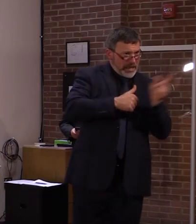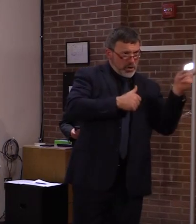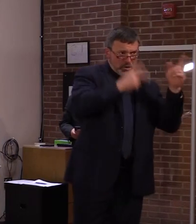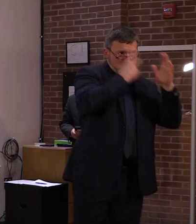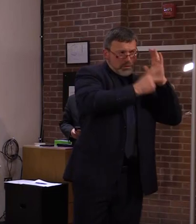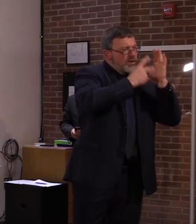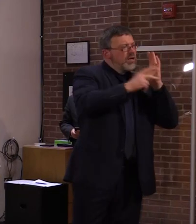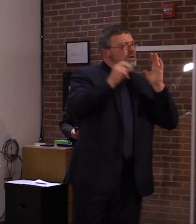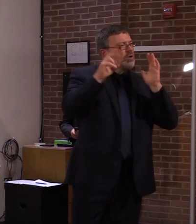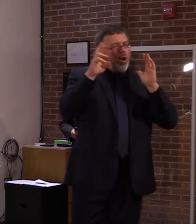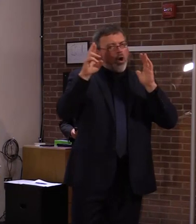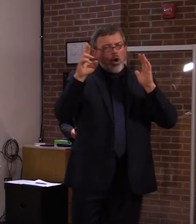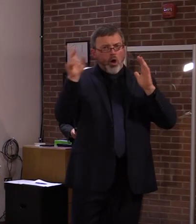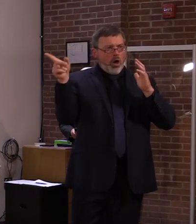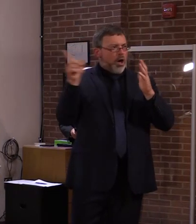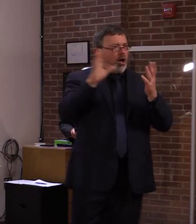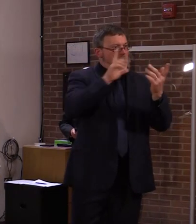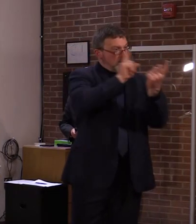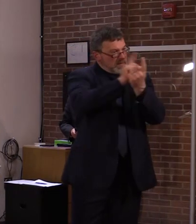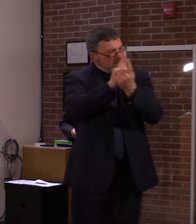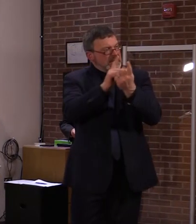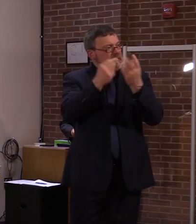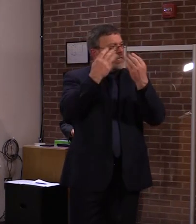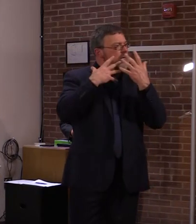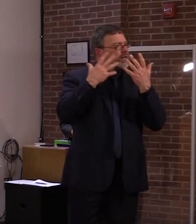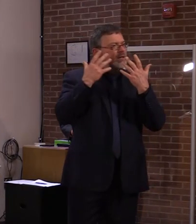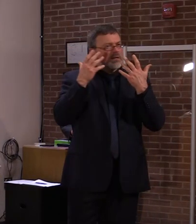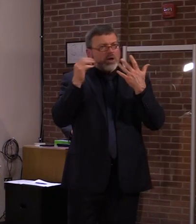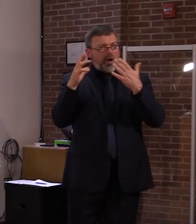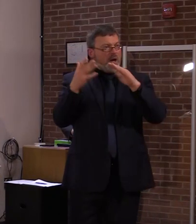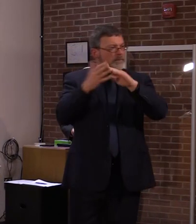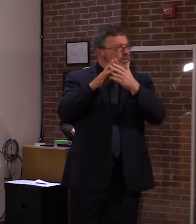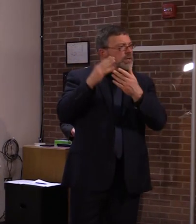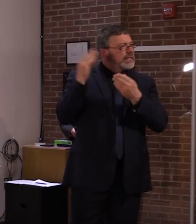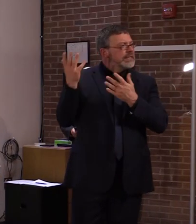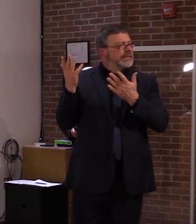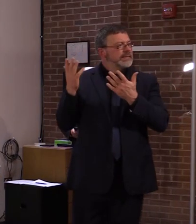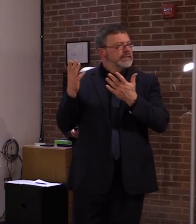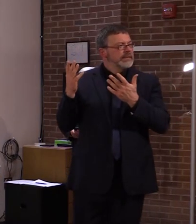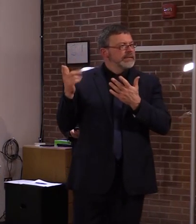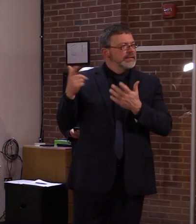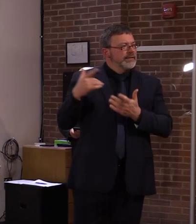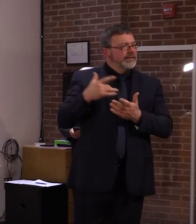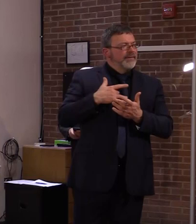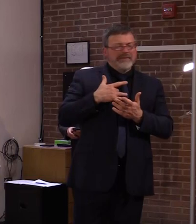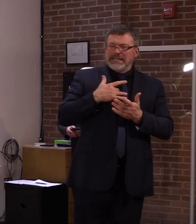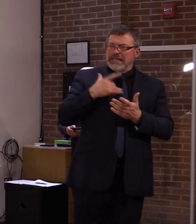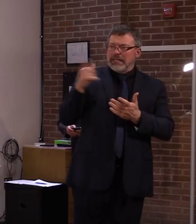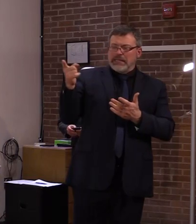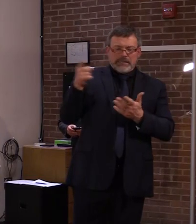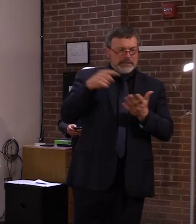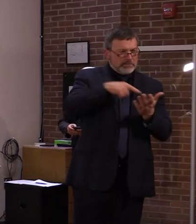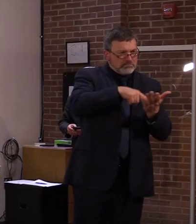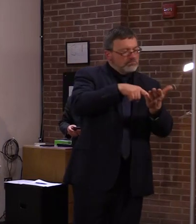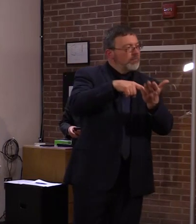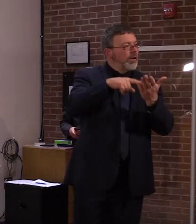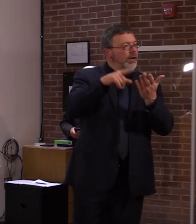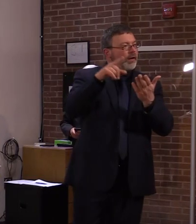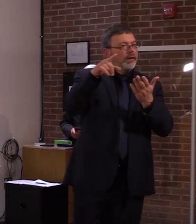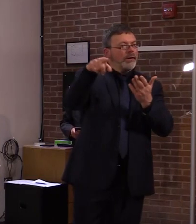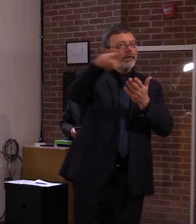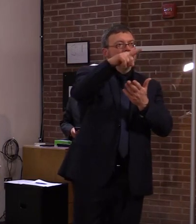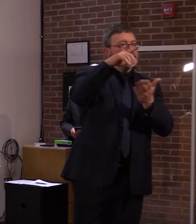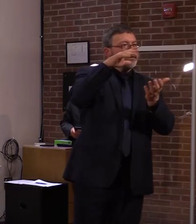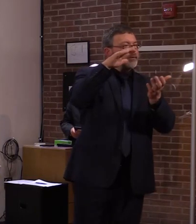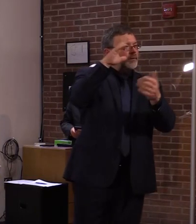Or I'm curious, because it seems that the medical evidence that you folks have cited for months is that masks work.